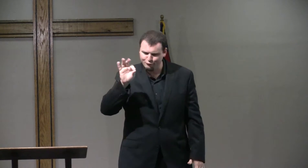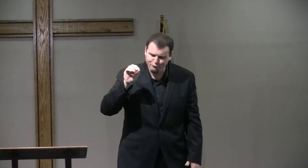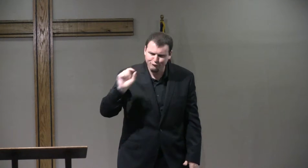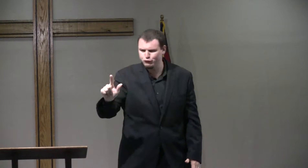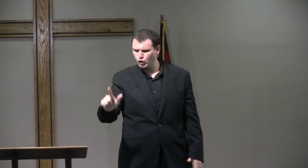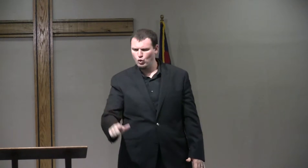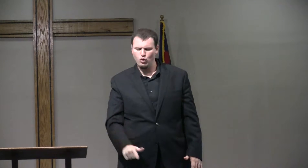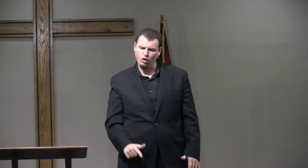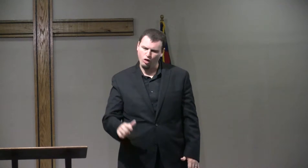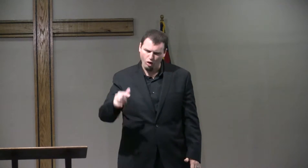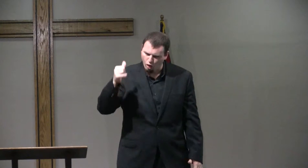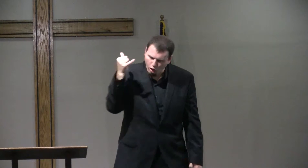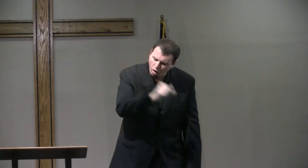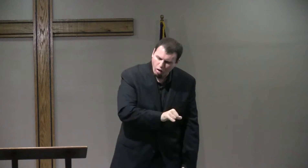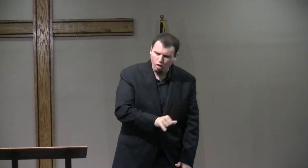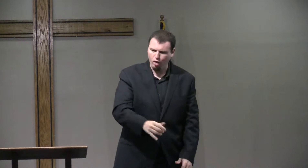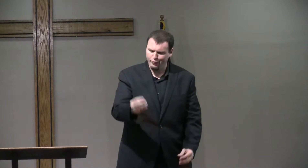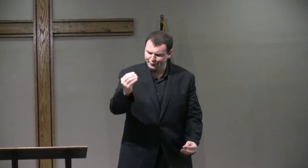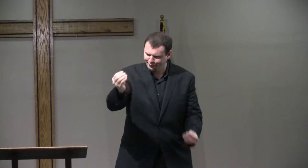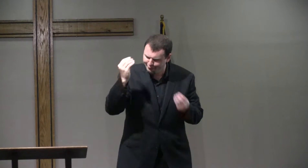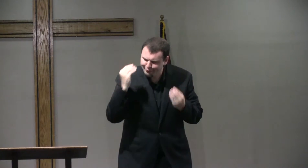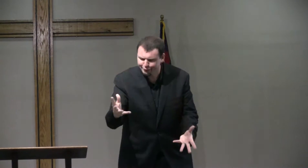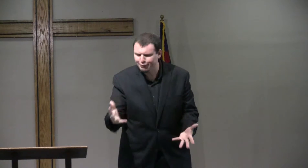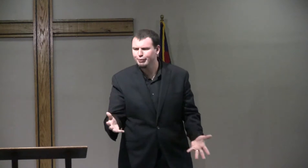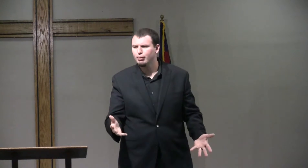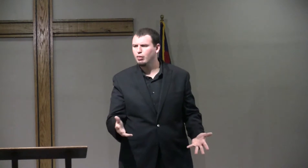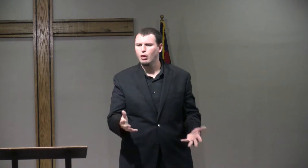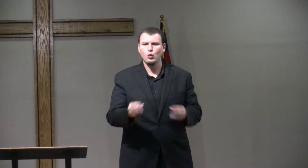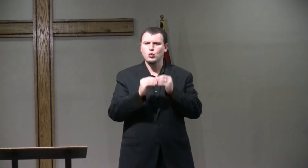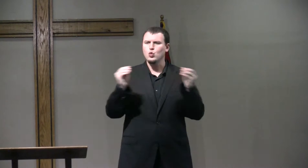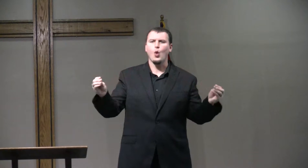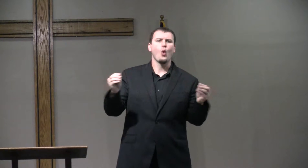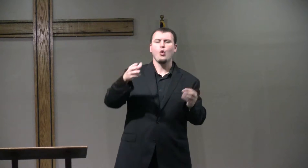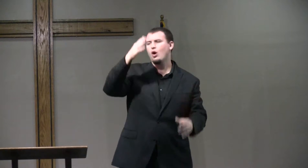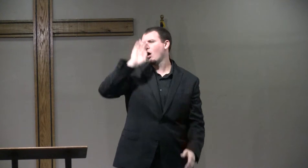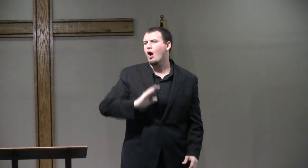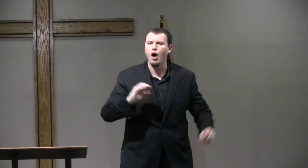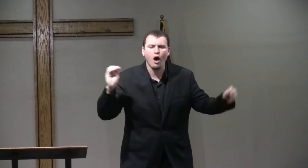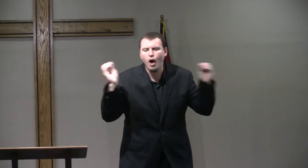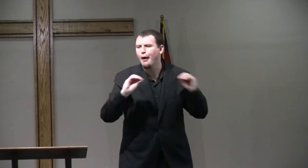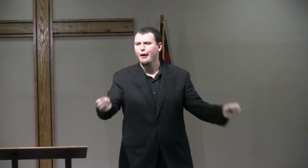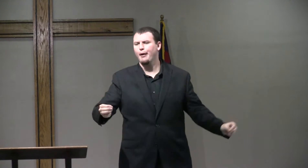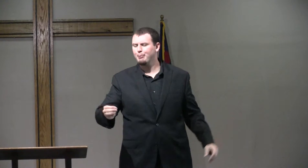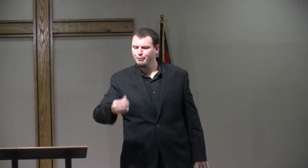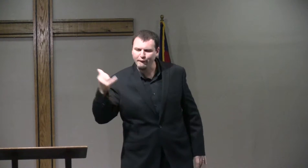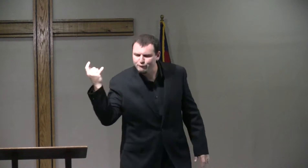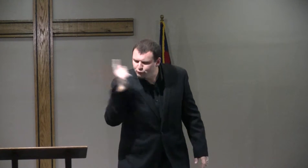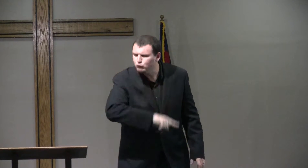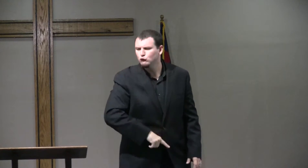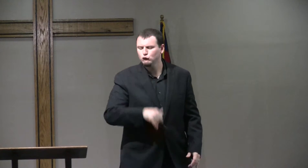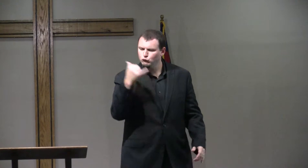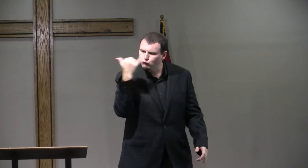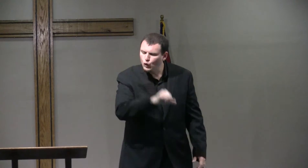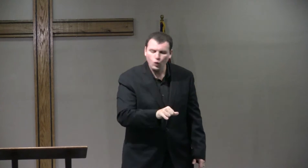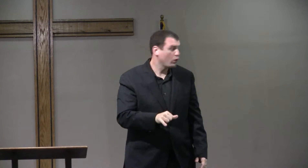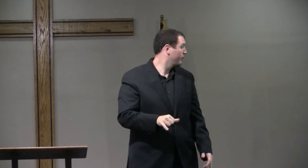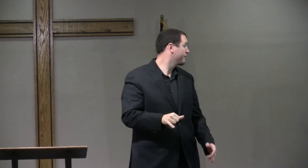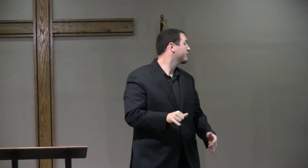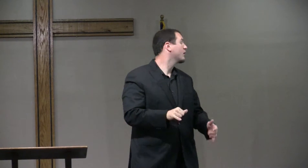oh, you're awful, you don't know anything, or without God, you don't have God, or you're such